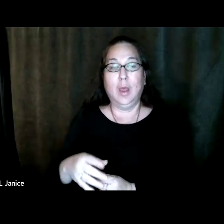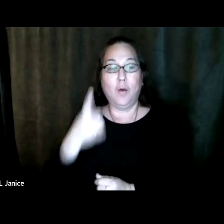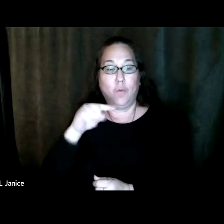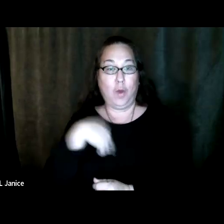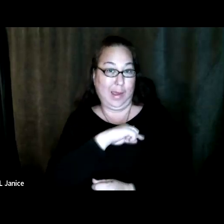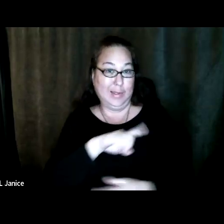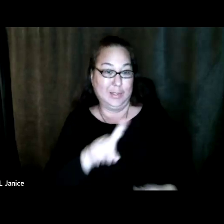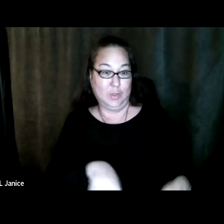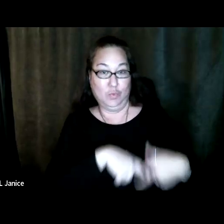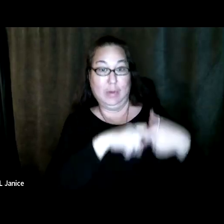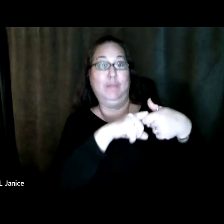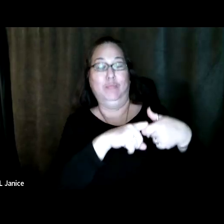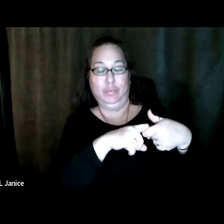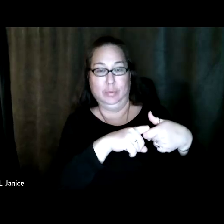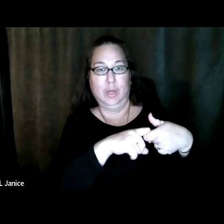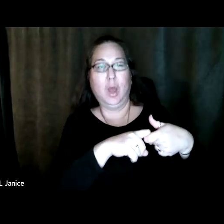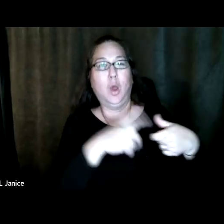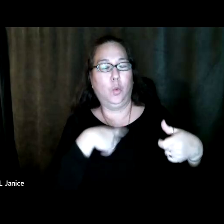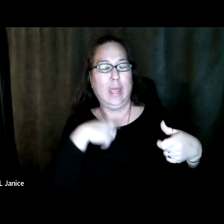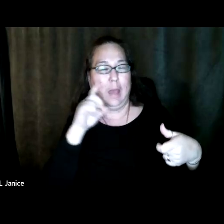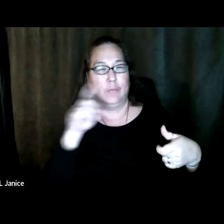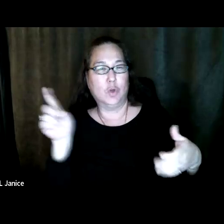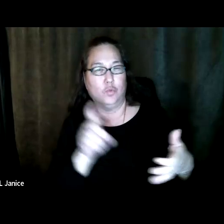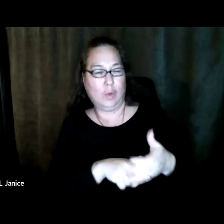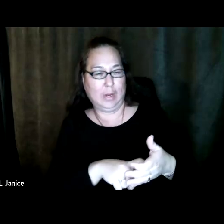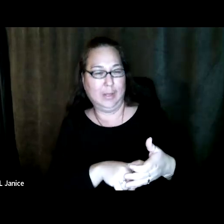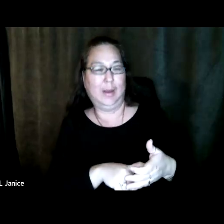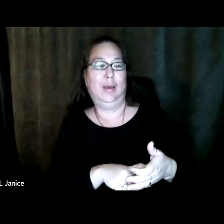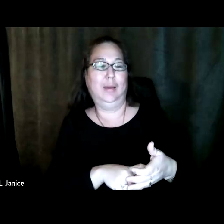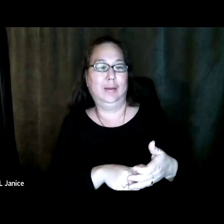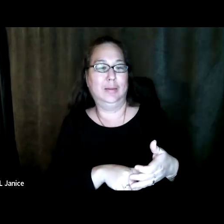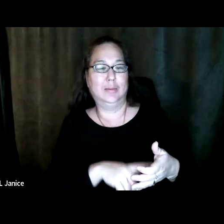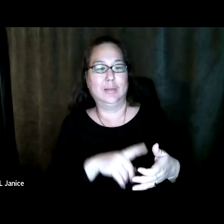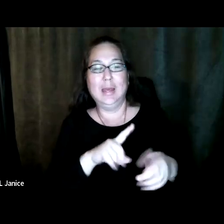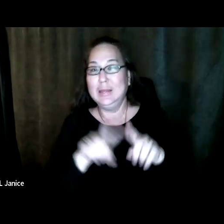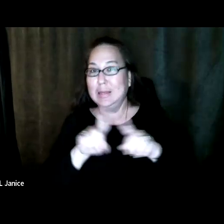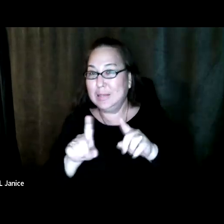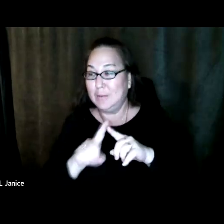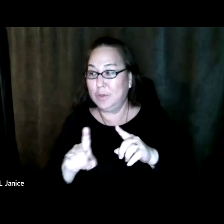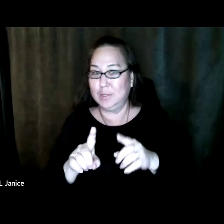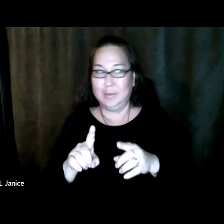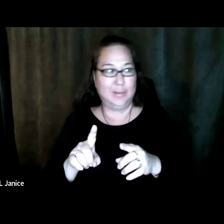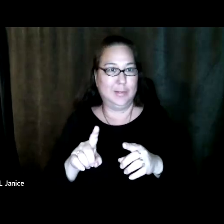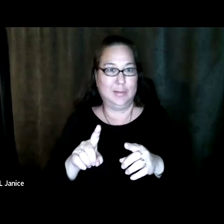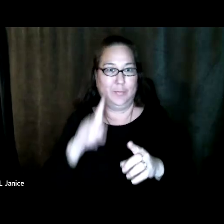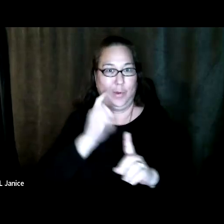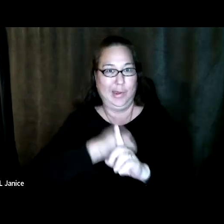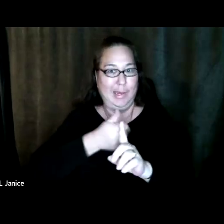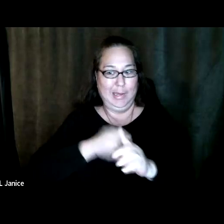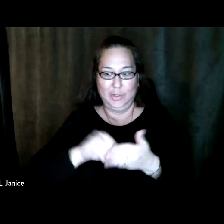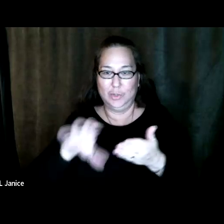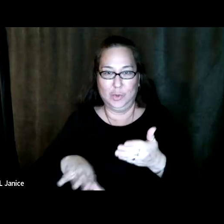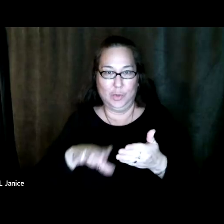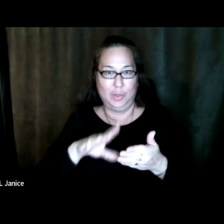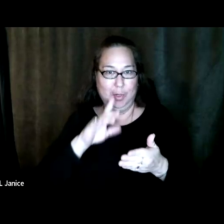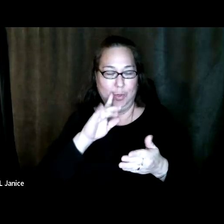at working with leaders and recognizing the differences of the students we serve and the different ways they come in and out